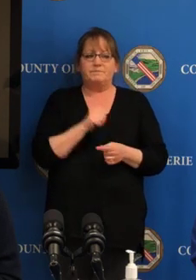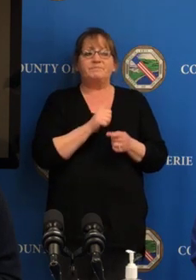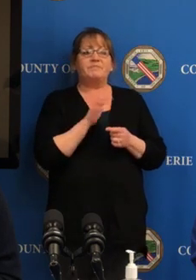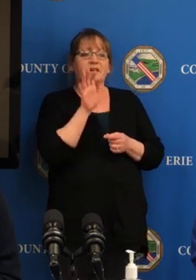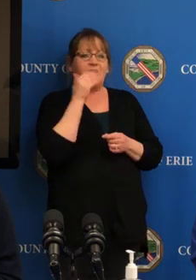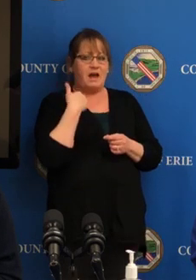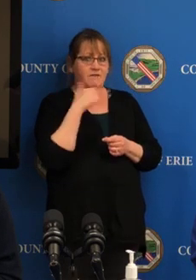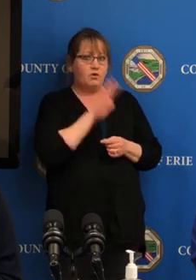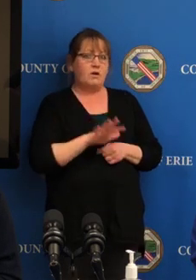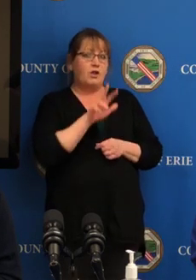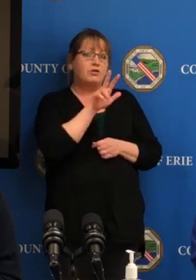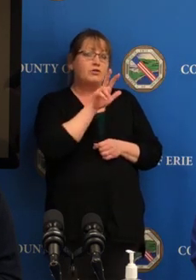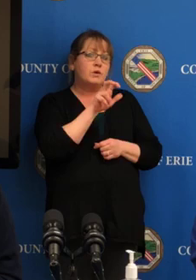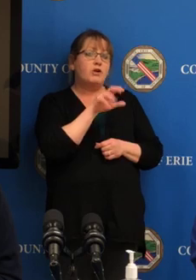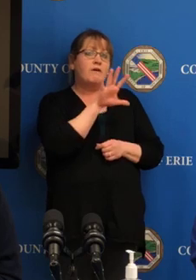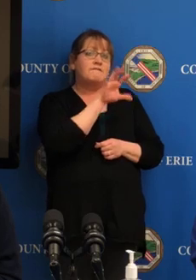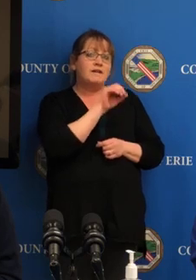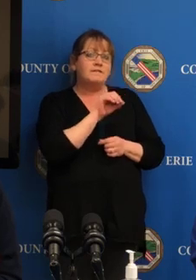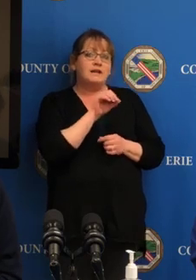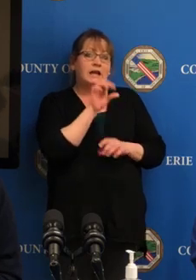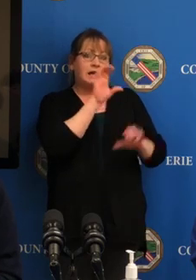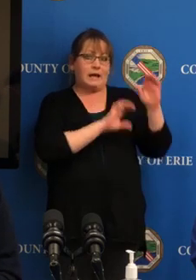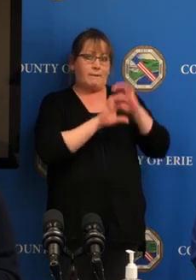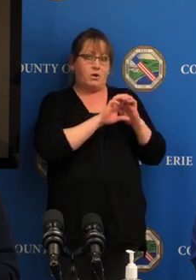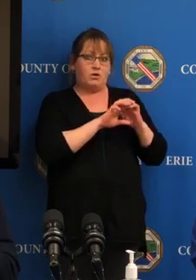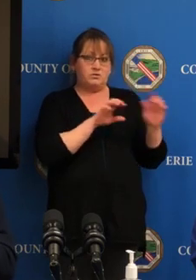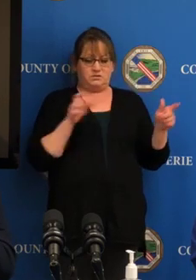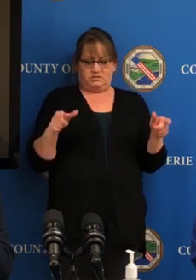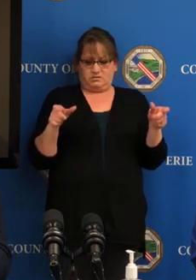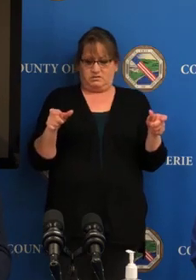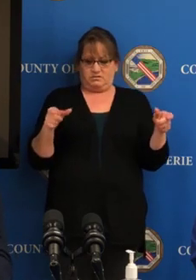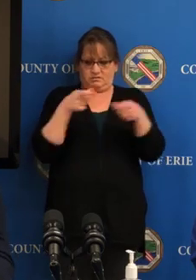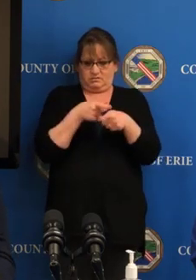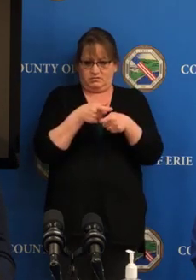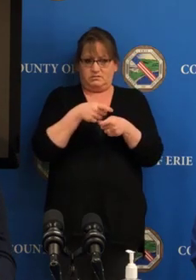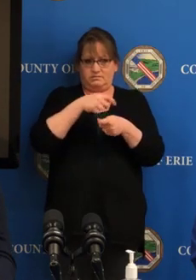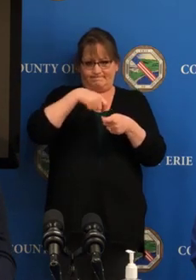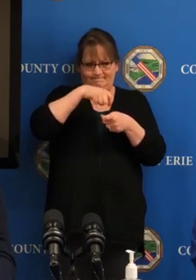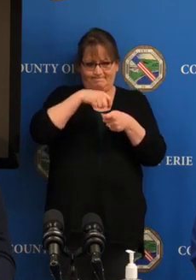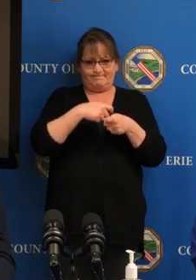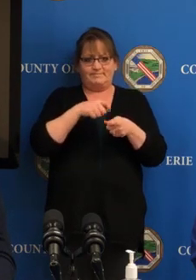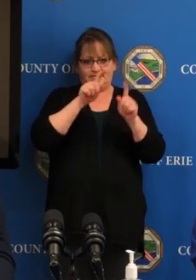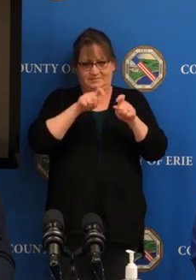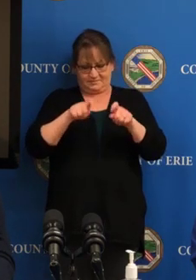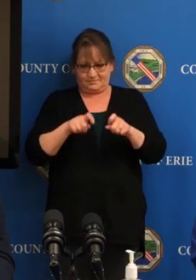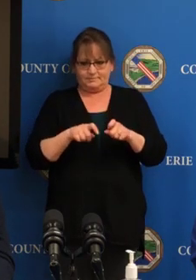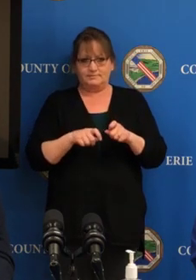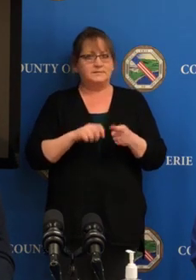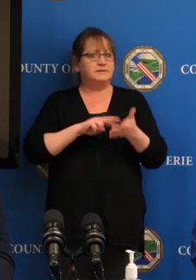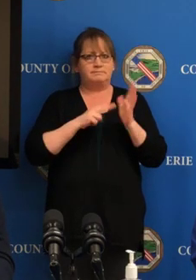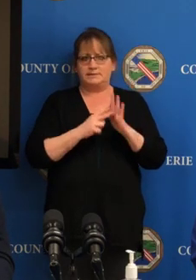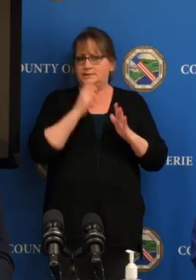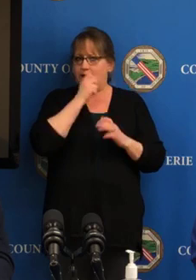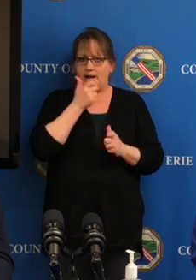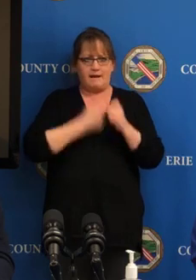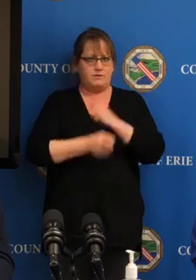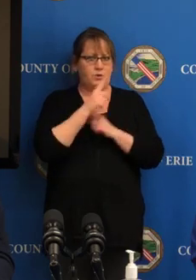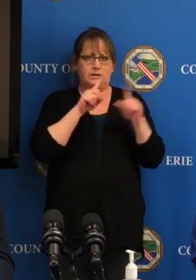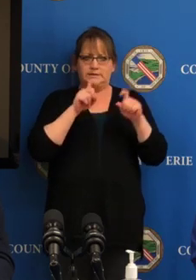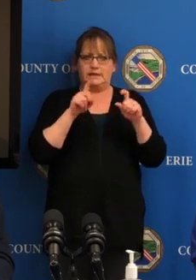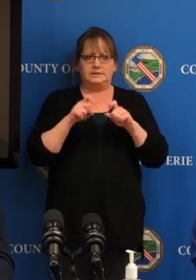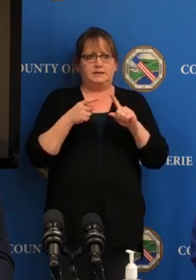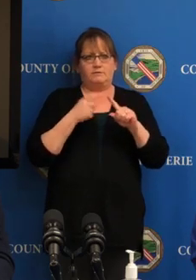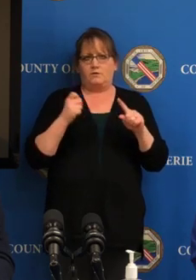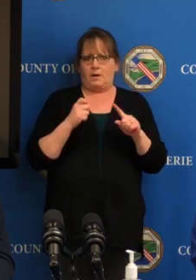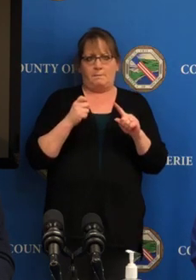reagents. So we're going to be doing tests based on those protocols I just talked about. Of course, that means not everyone is going to get tested by the Erie County